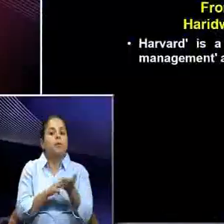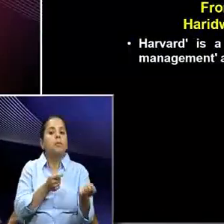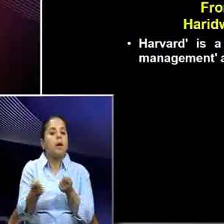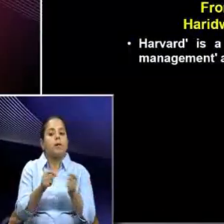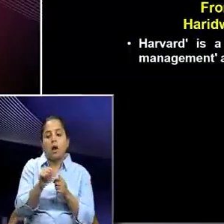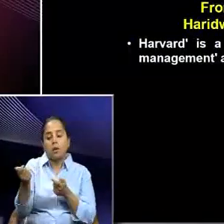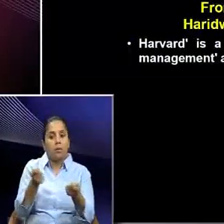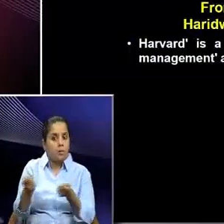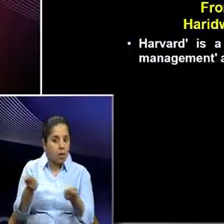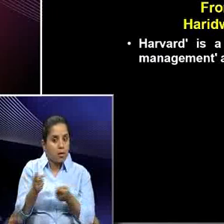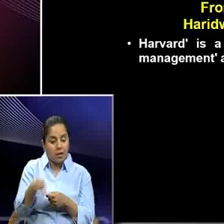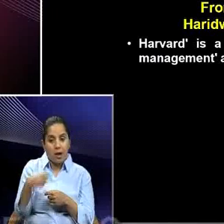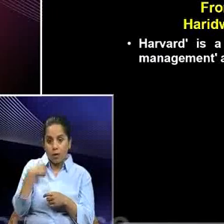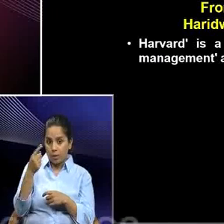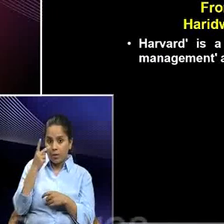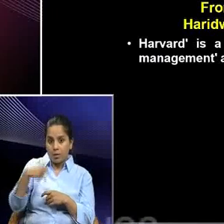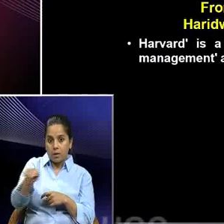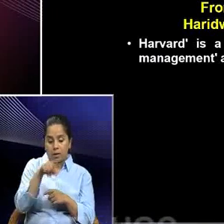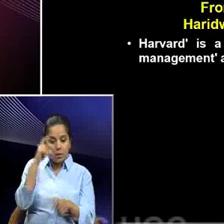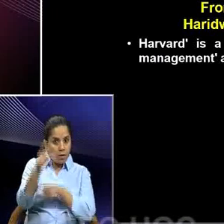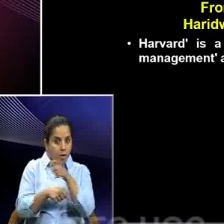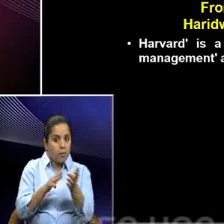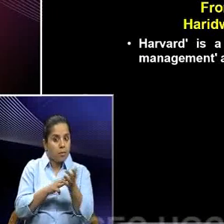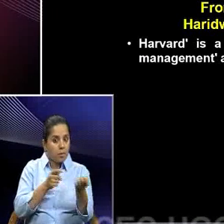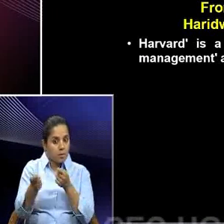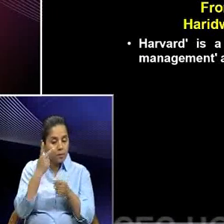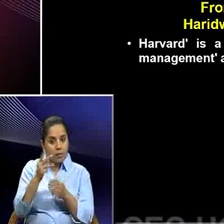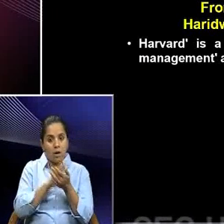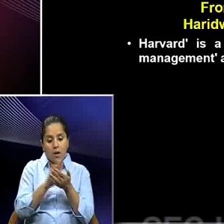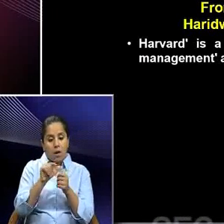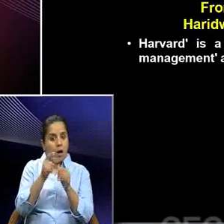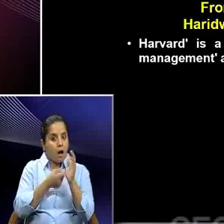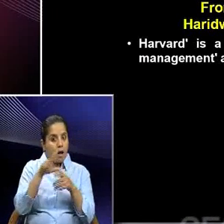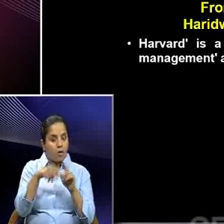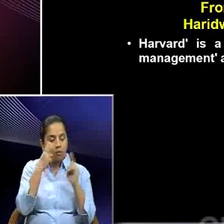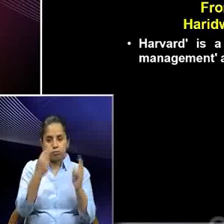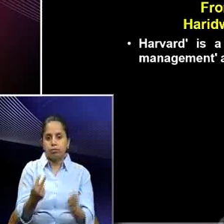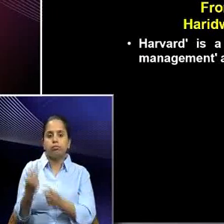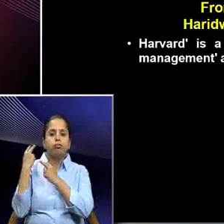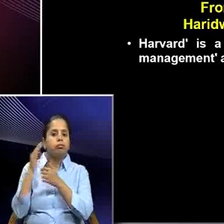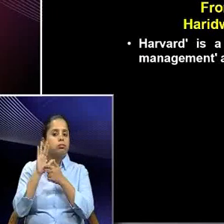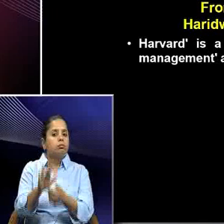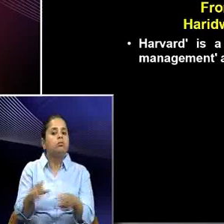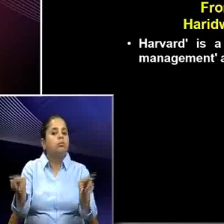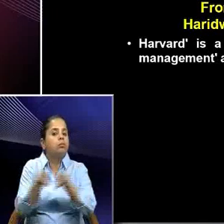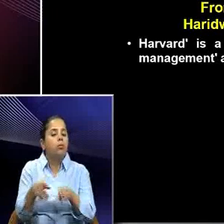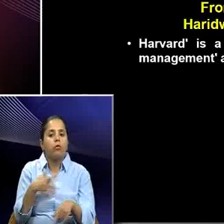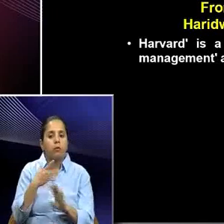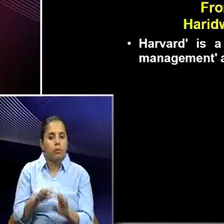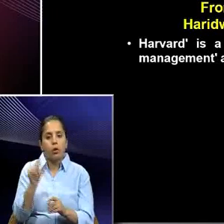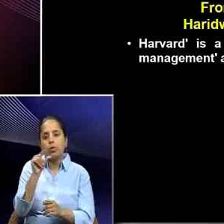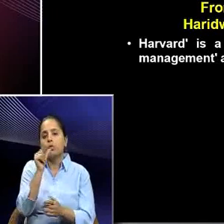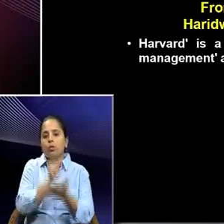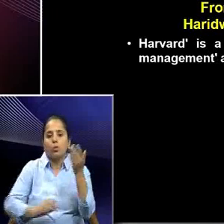others. When we look at the corporate management, Harvard is a reflective of a